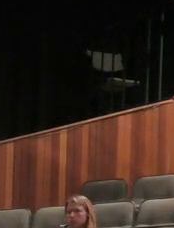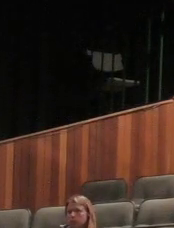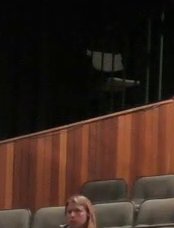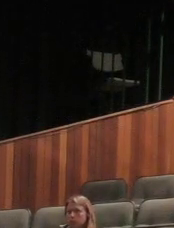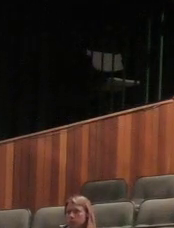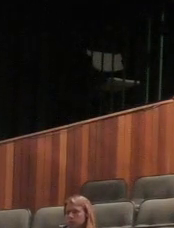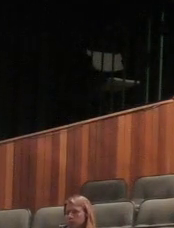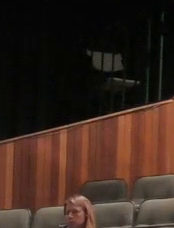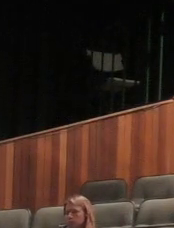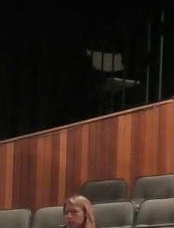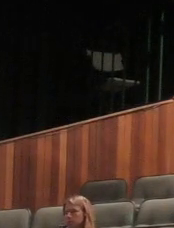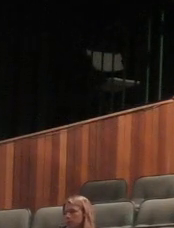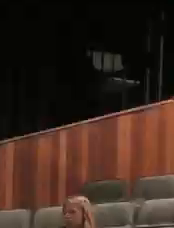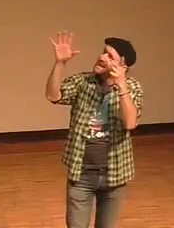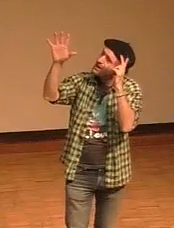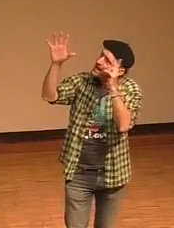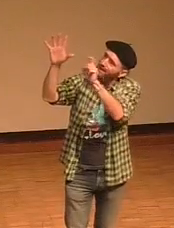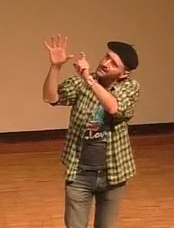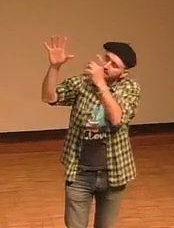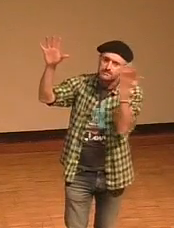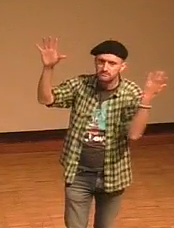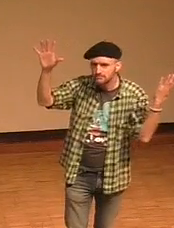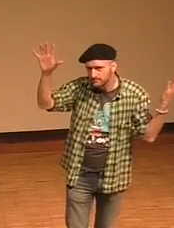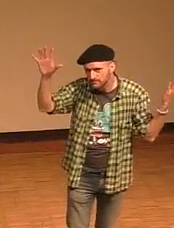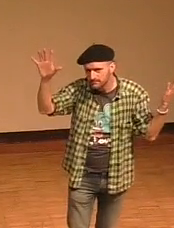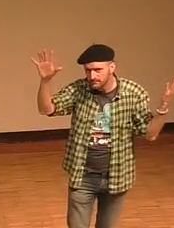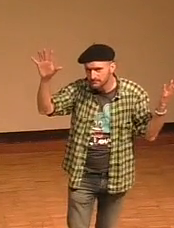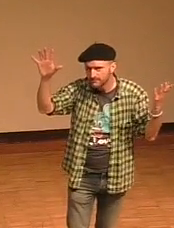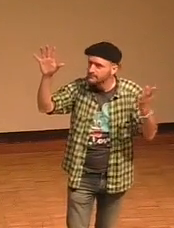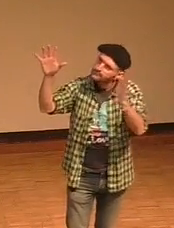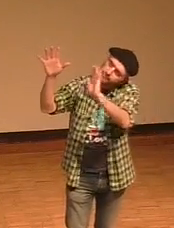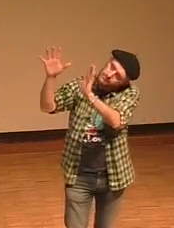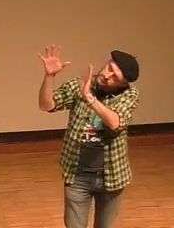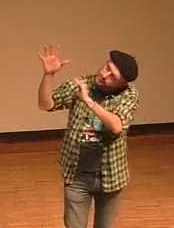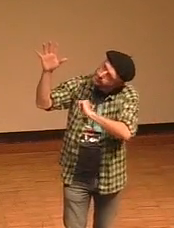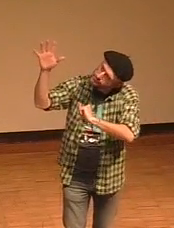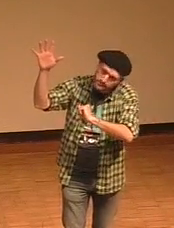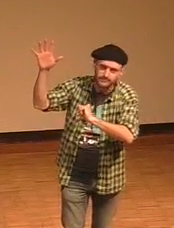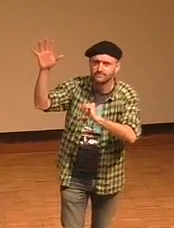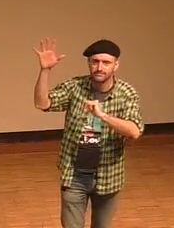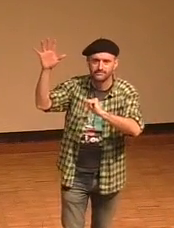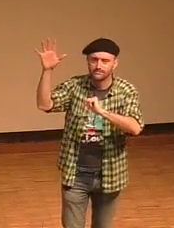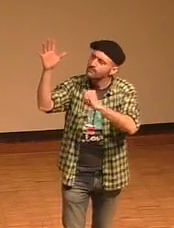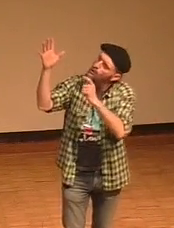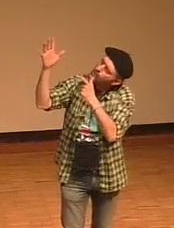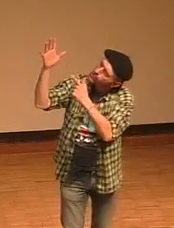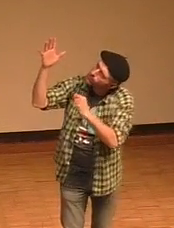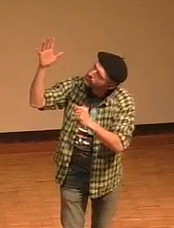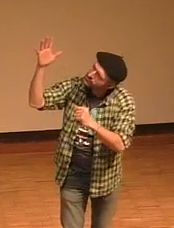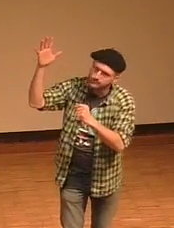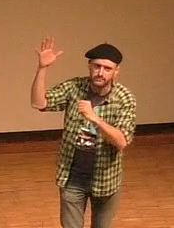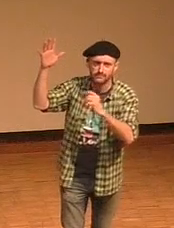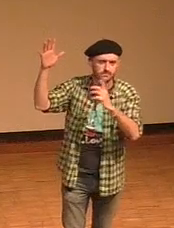of the tree, the leaves. And it needs a haircut, maybe. Hello, tree. Who are you? How are